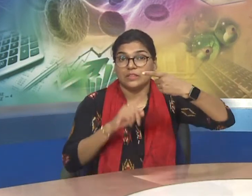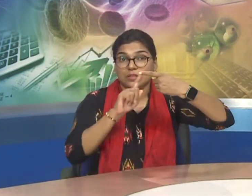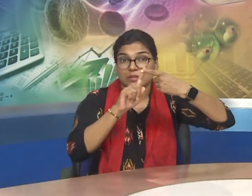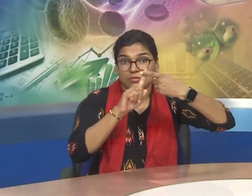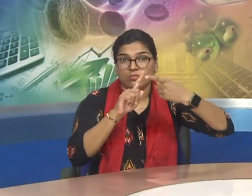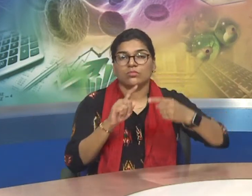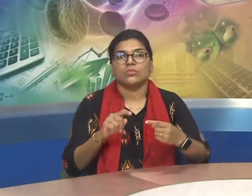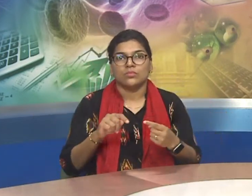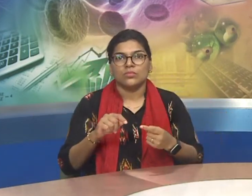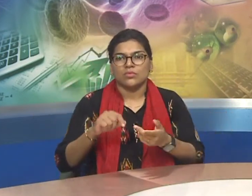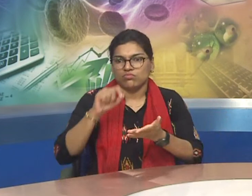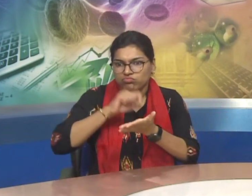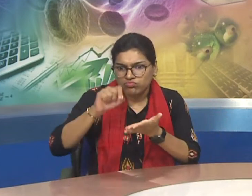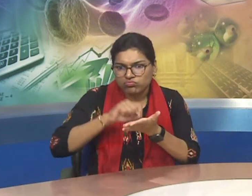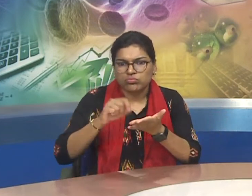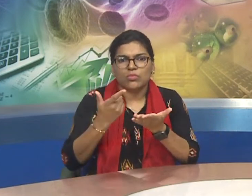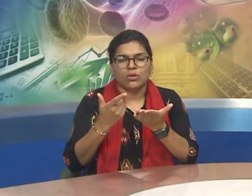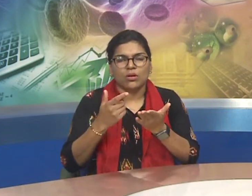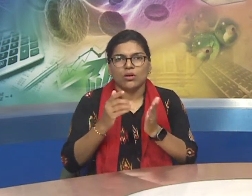publish or print any journal,